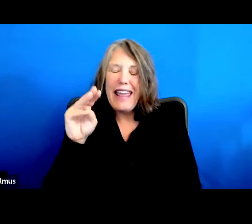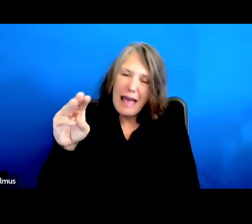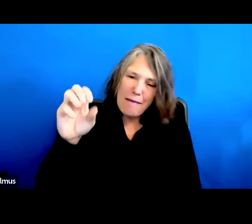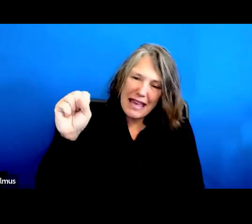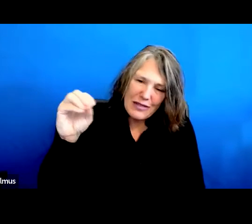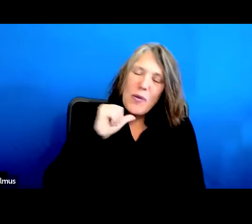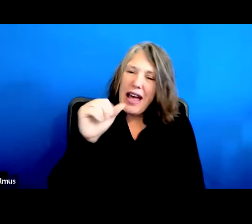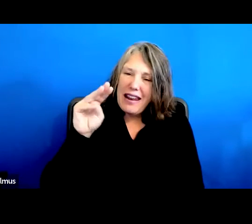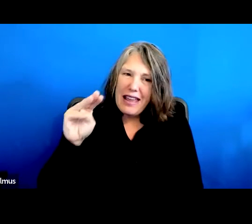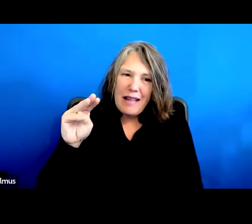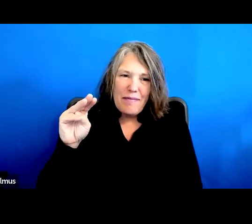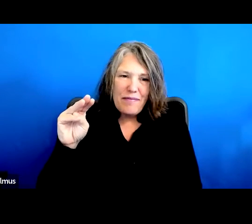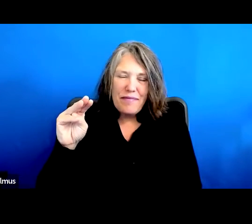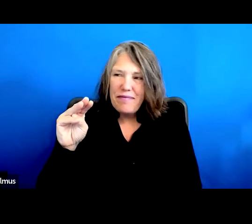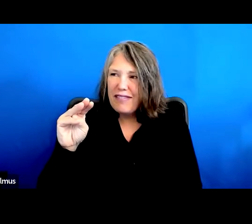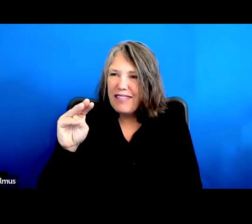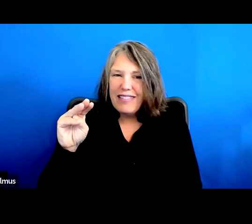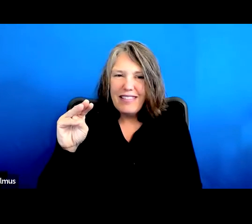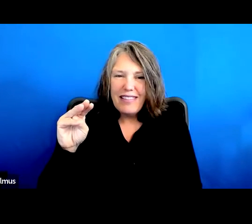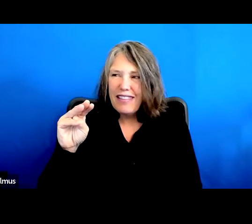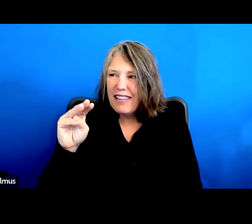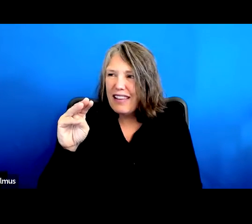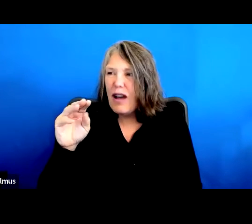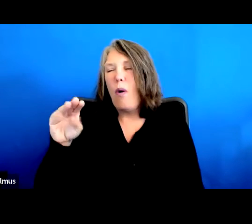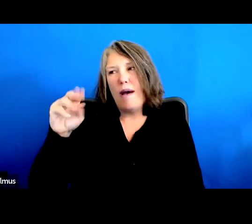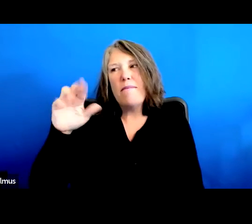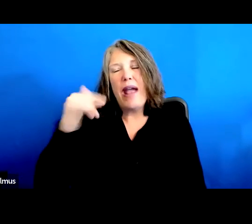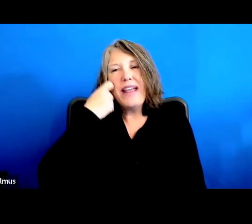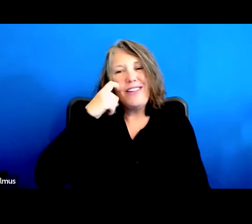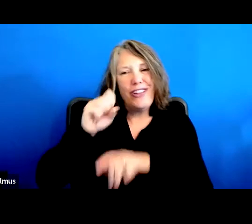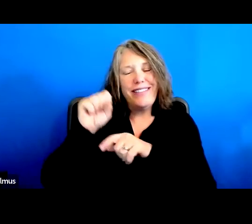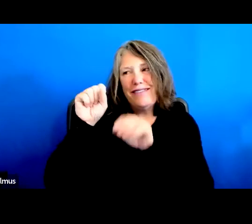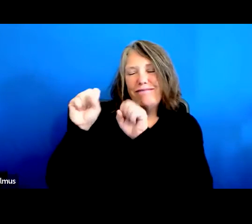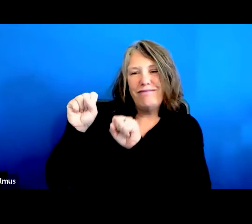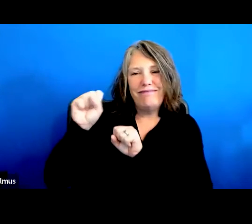feel like we'll get that. Mary just put it in the chat, DisDATA at